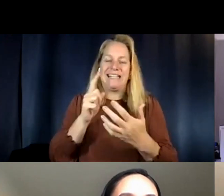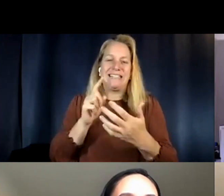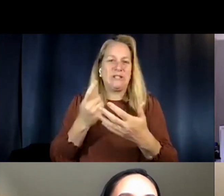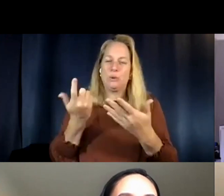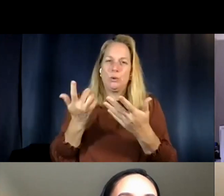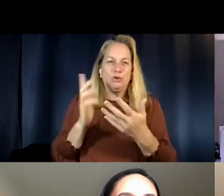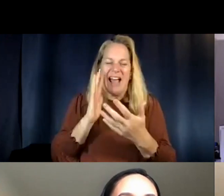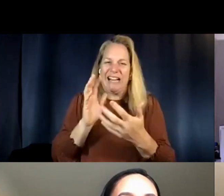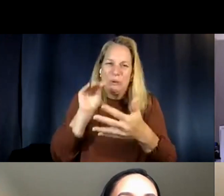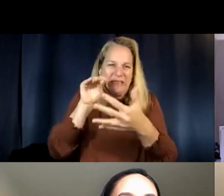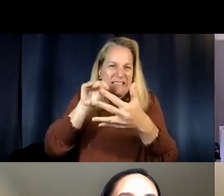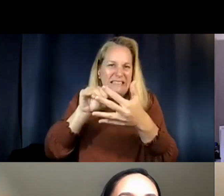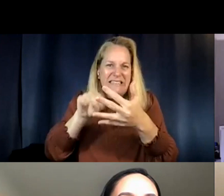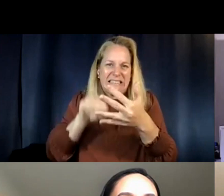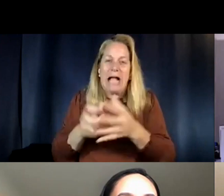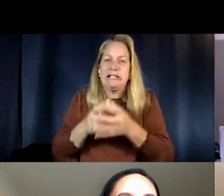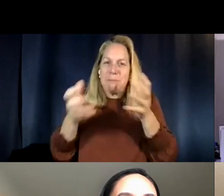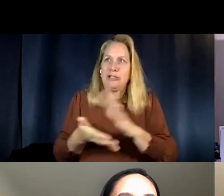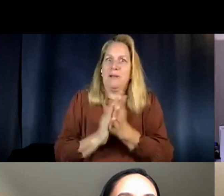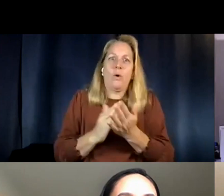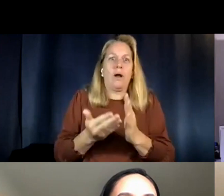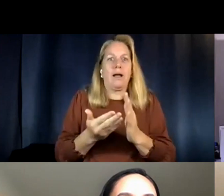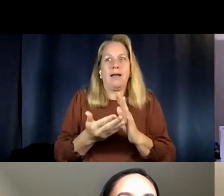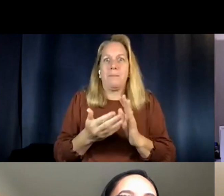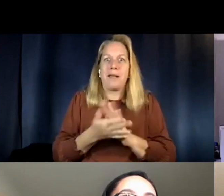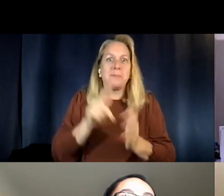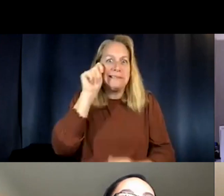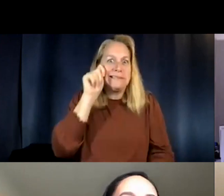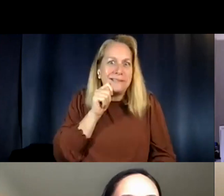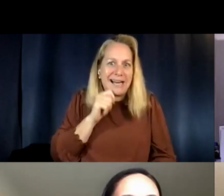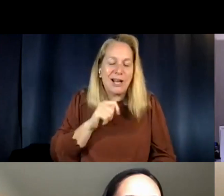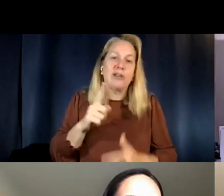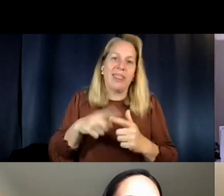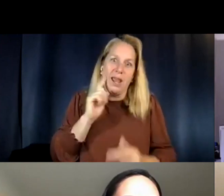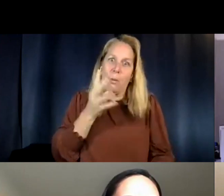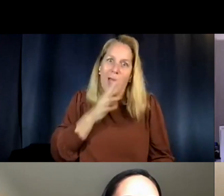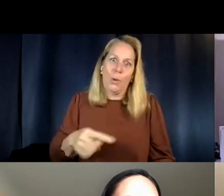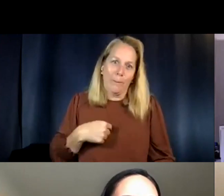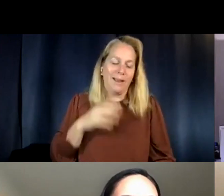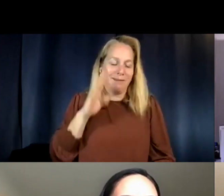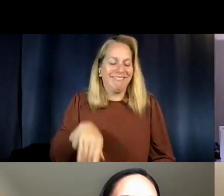can before he becomes a teenager, and he'll ignore me.